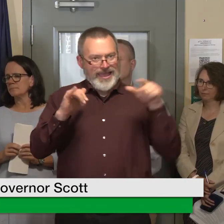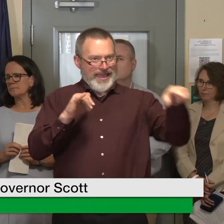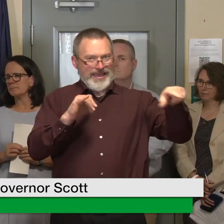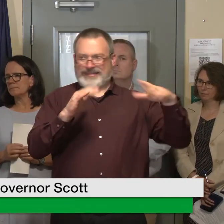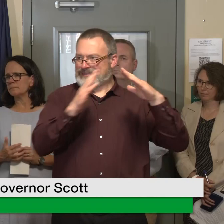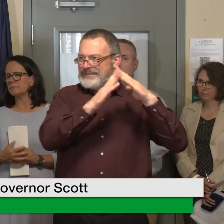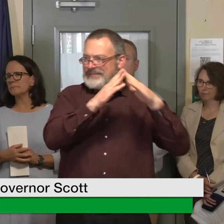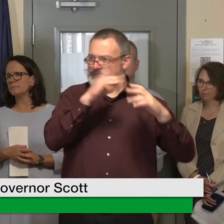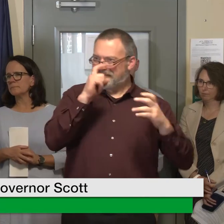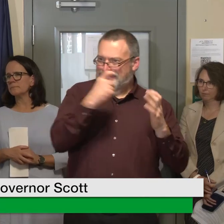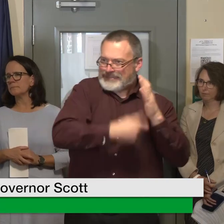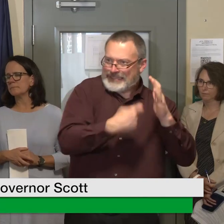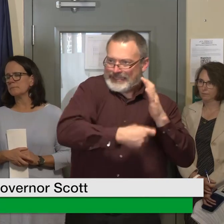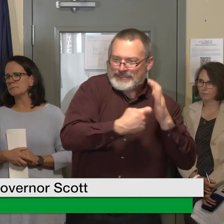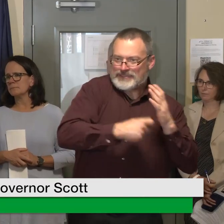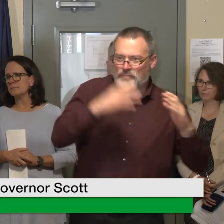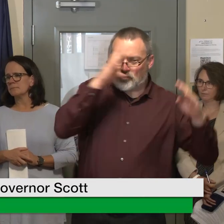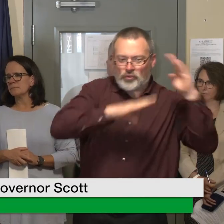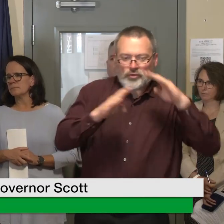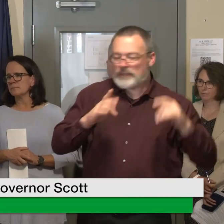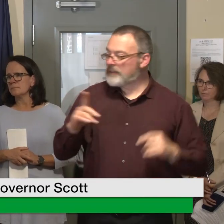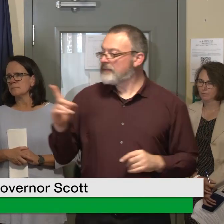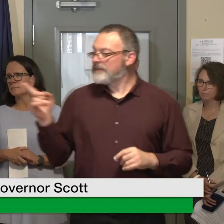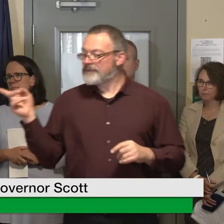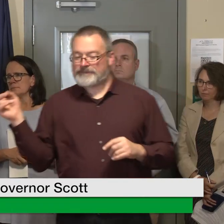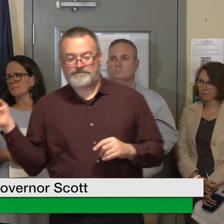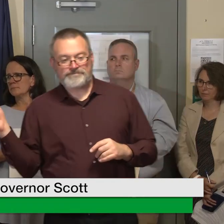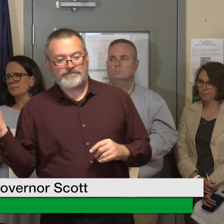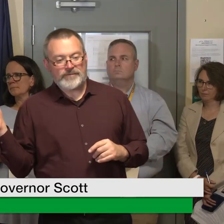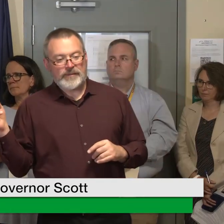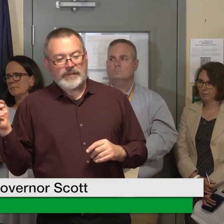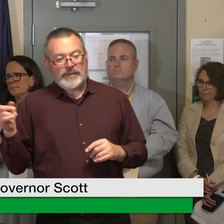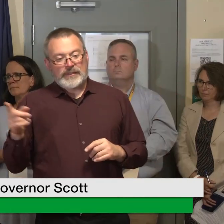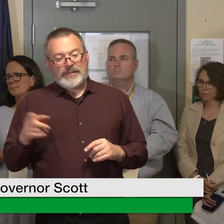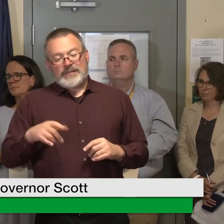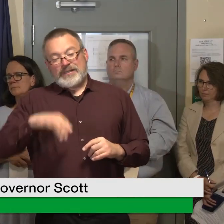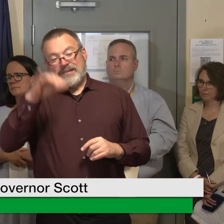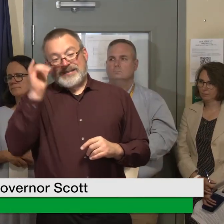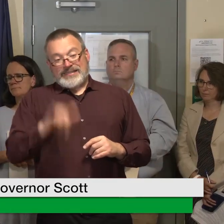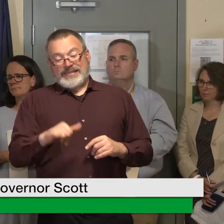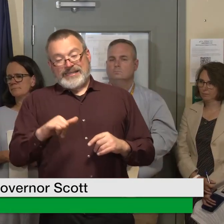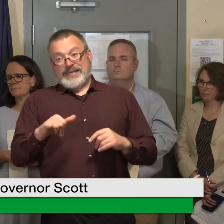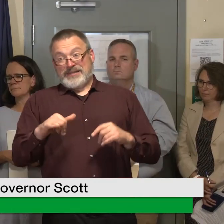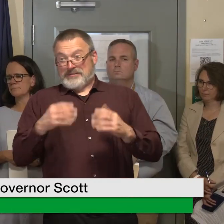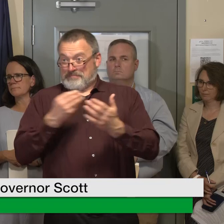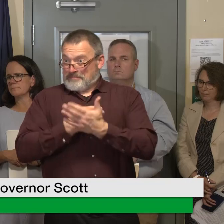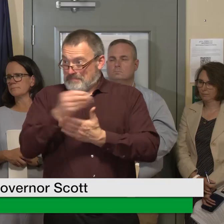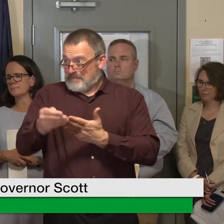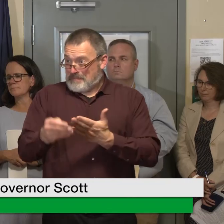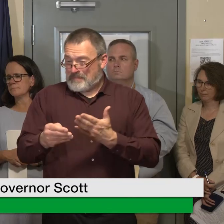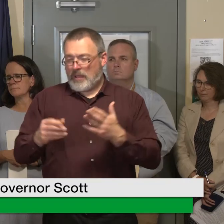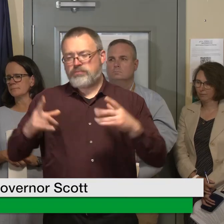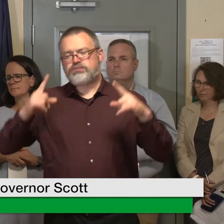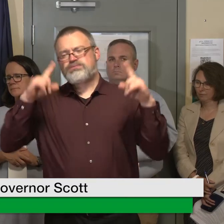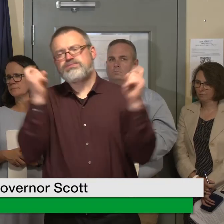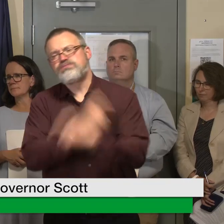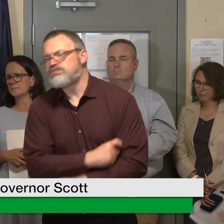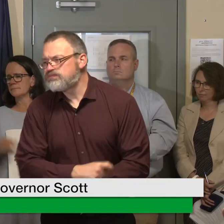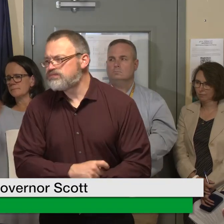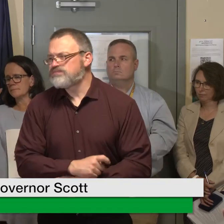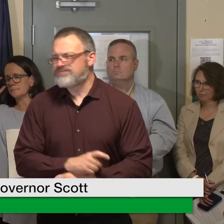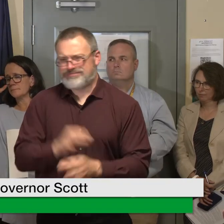Municipalities worried about the grand list, etc. Yeah, there is. Buyouts are complicated because you're dealing with FEMA, you're dealing